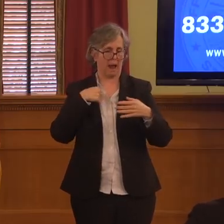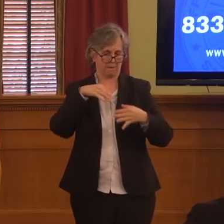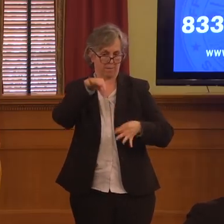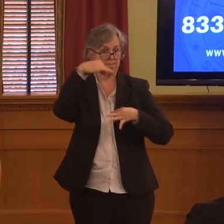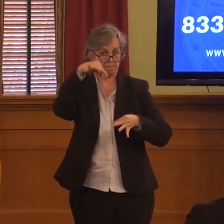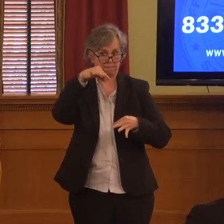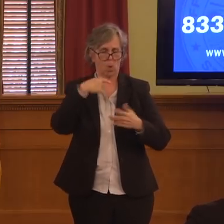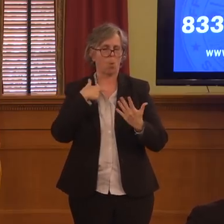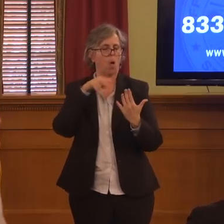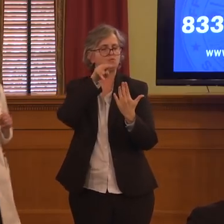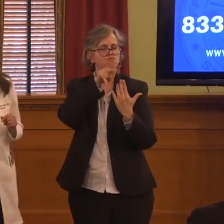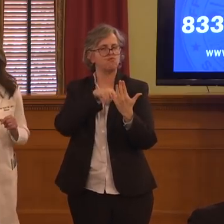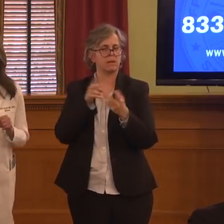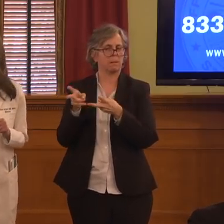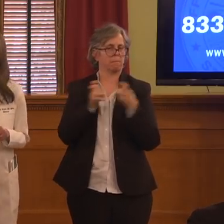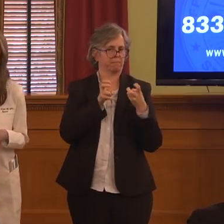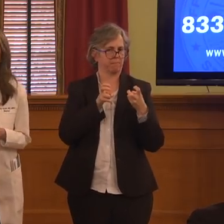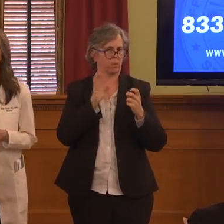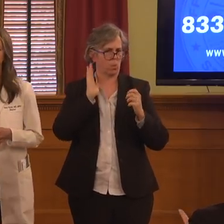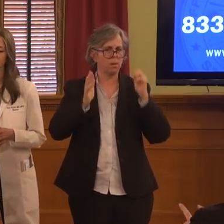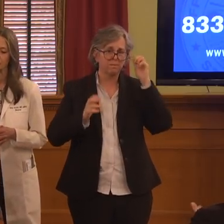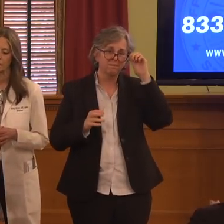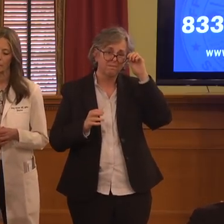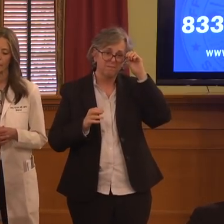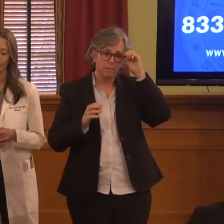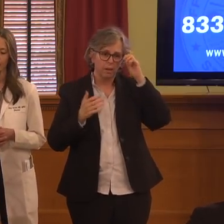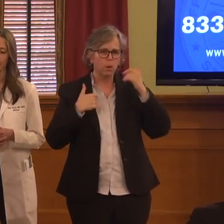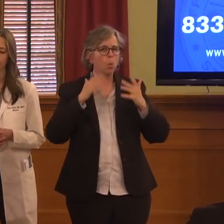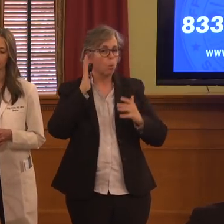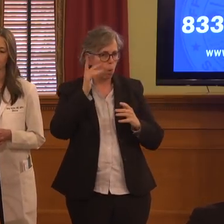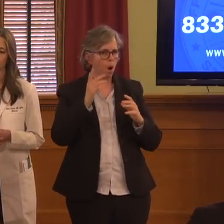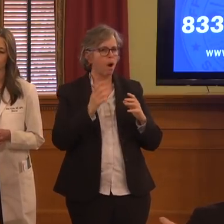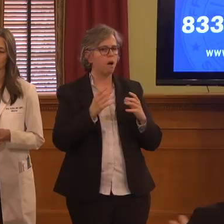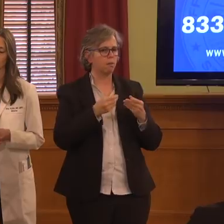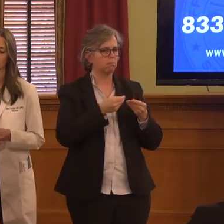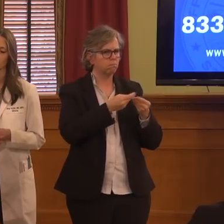And then this order will, of course, be available for the news media.